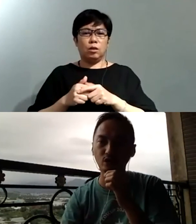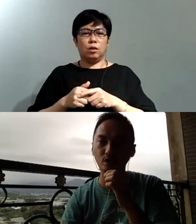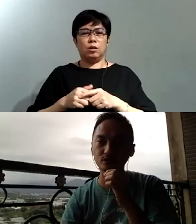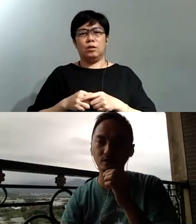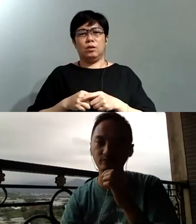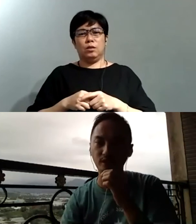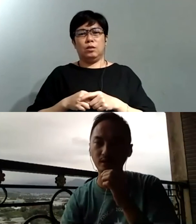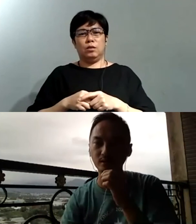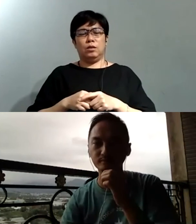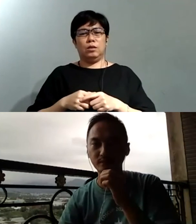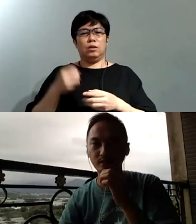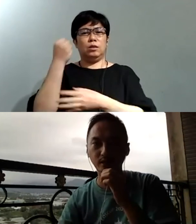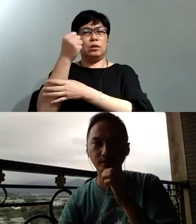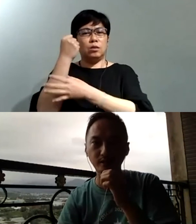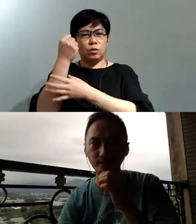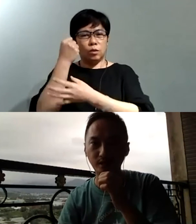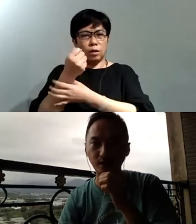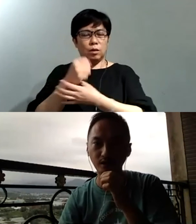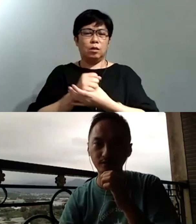other forms of